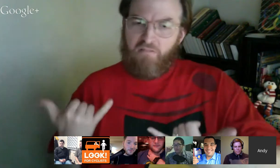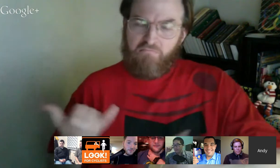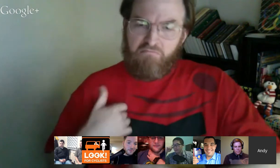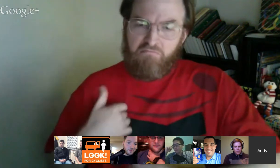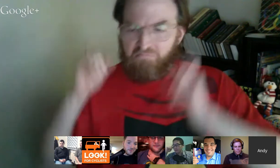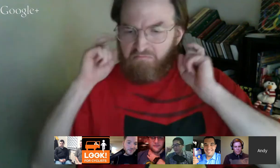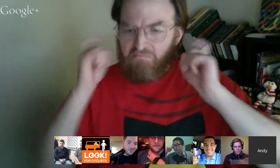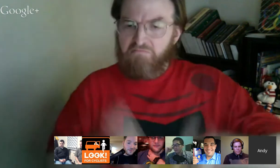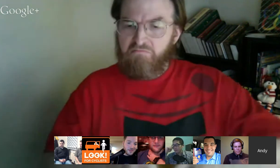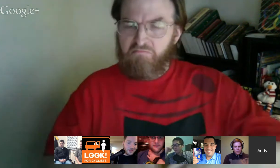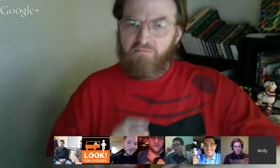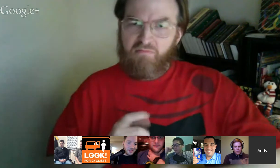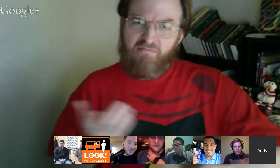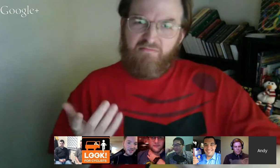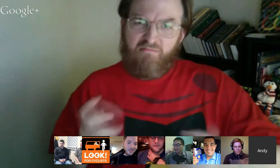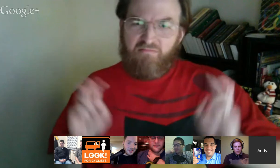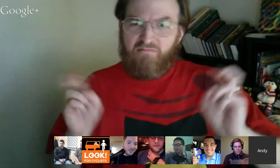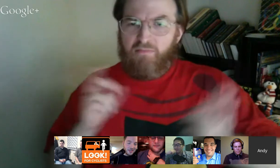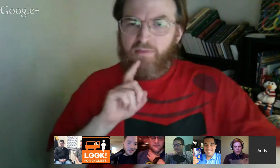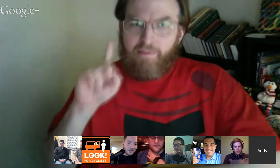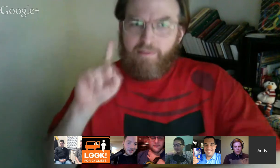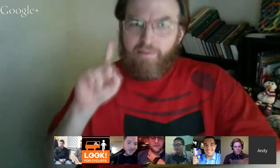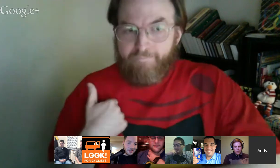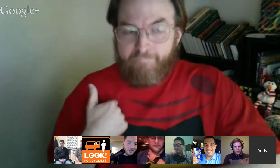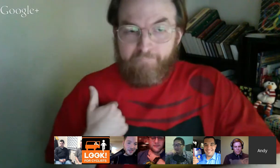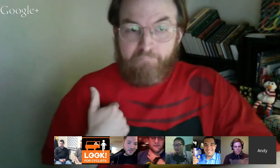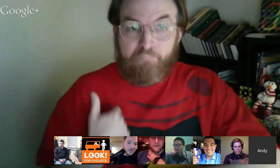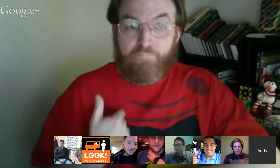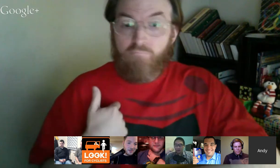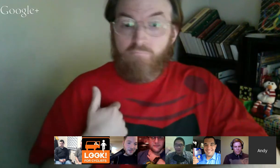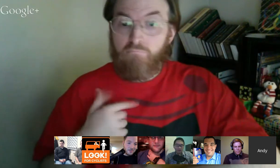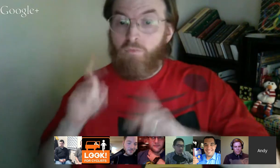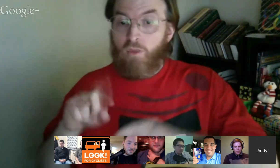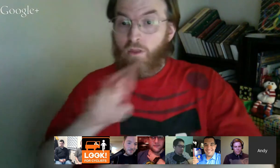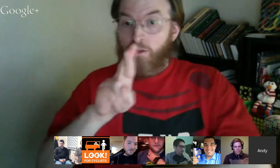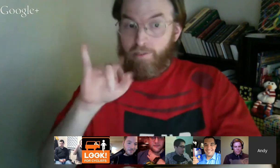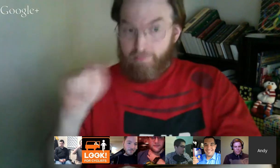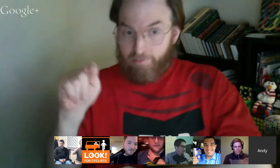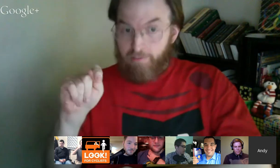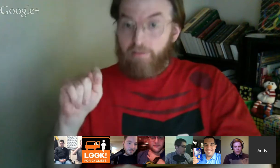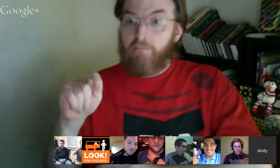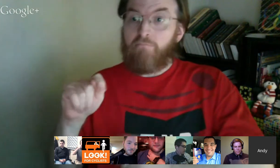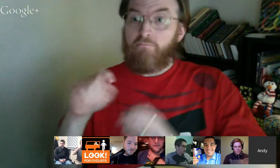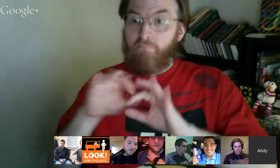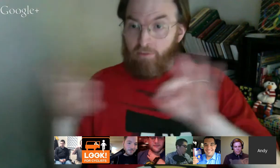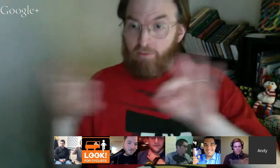Oh my gosh, I've been in web development, I don't know how many years. And recently,